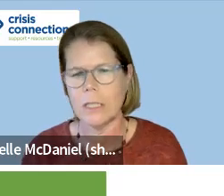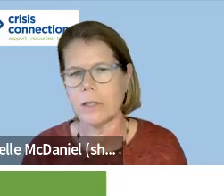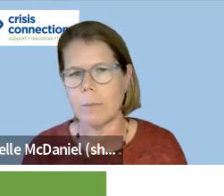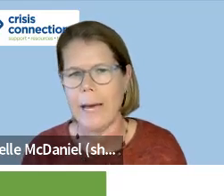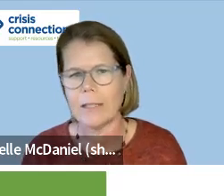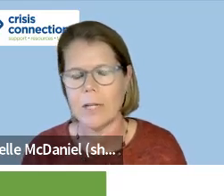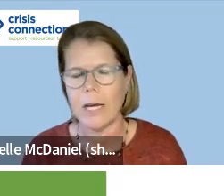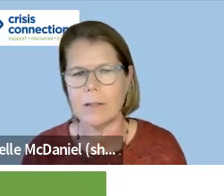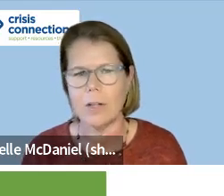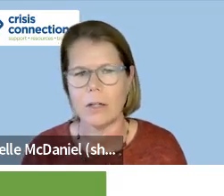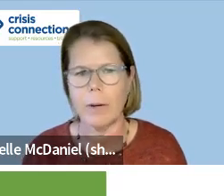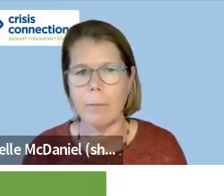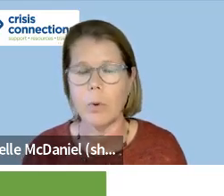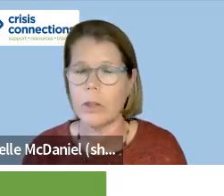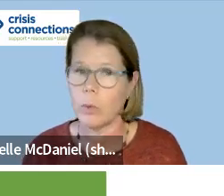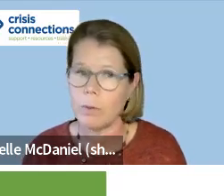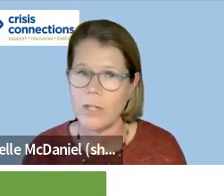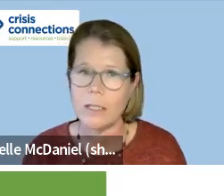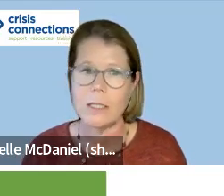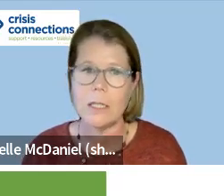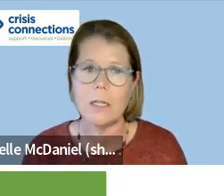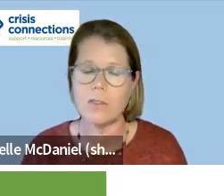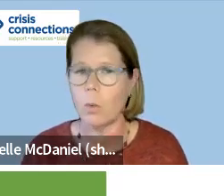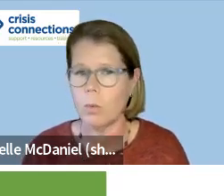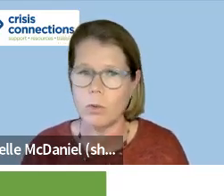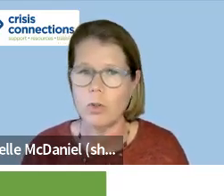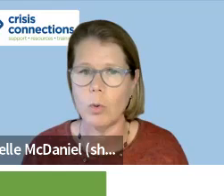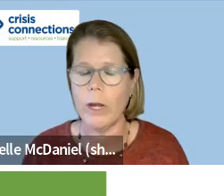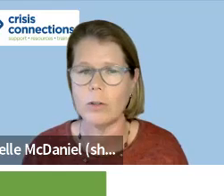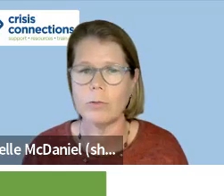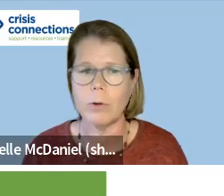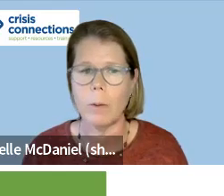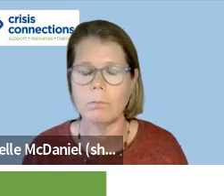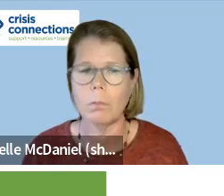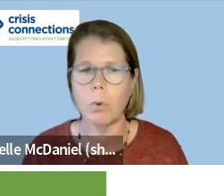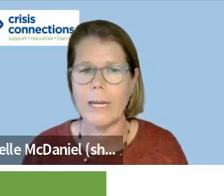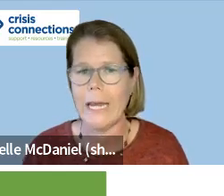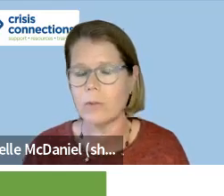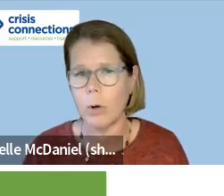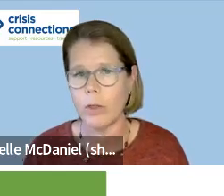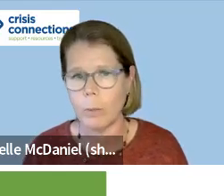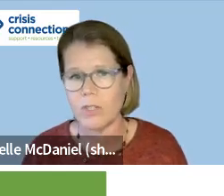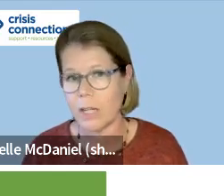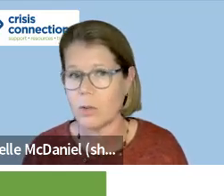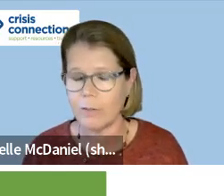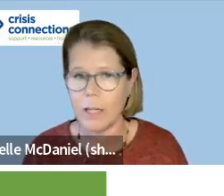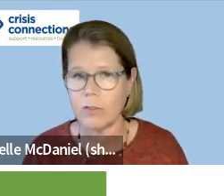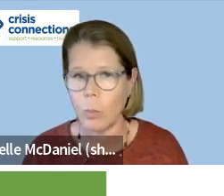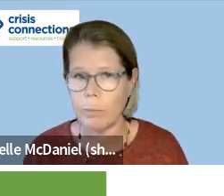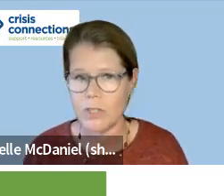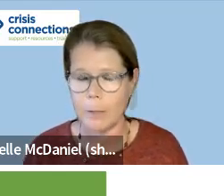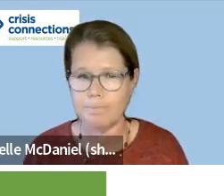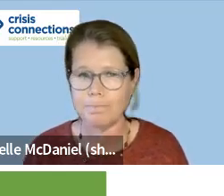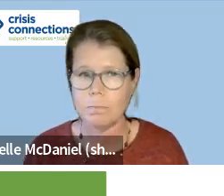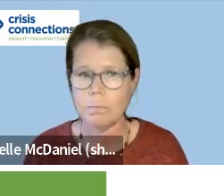statistically, I think Matt had talked about 0.3%. So usually ranging from 0.8 to 0.3%. So definitely less